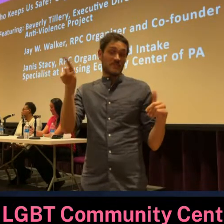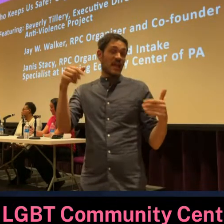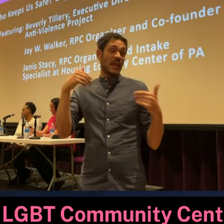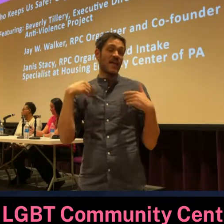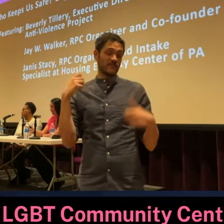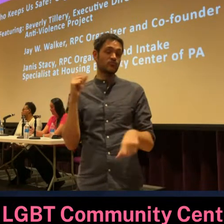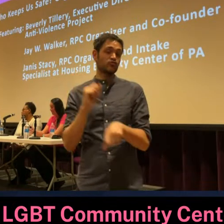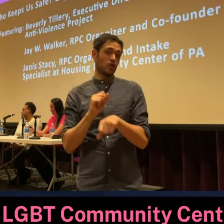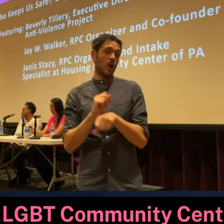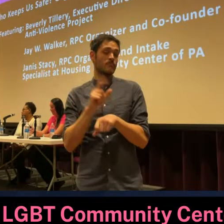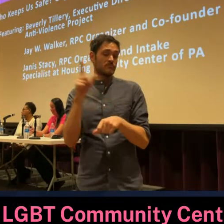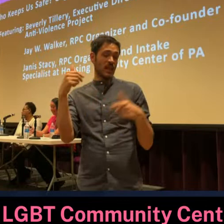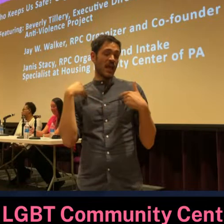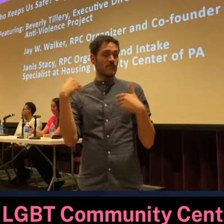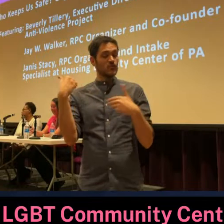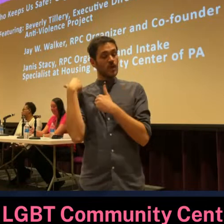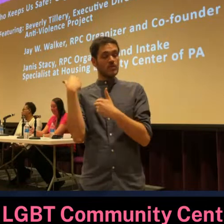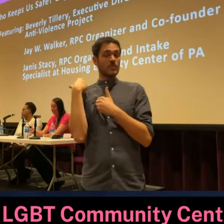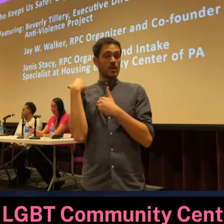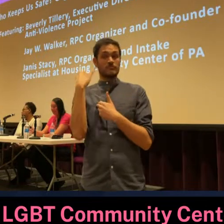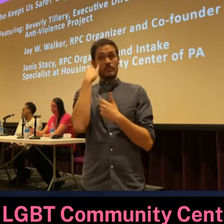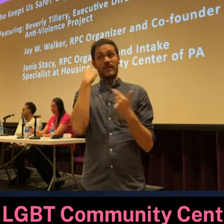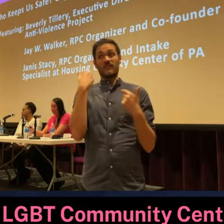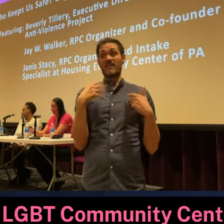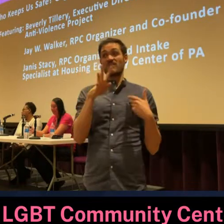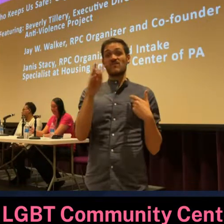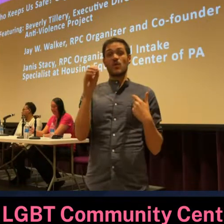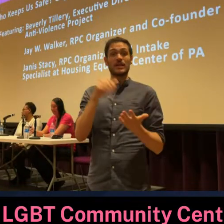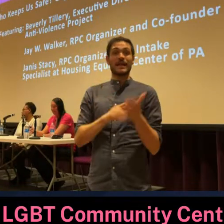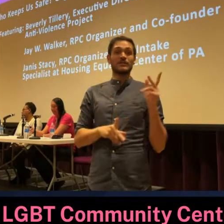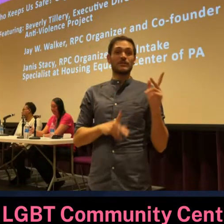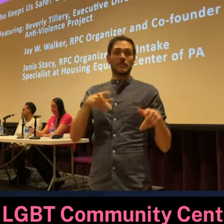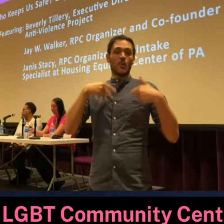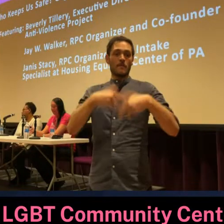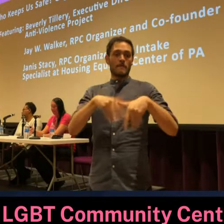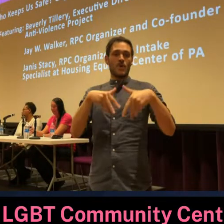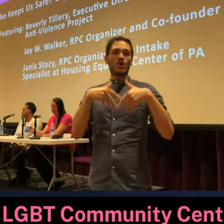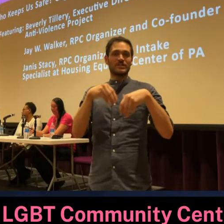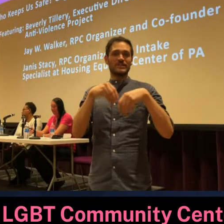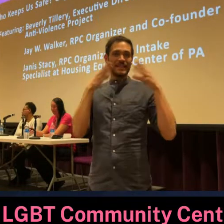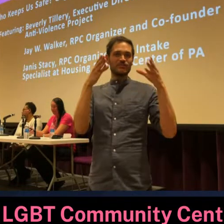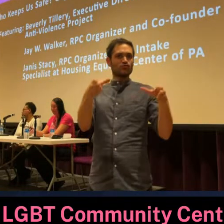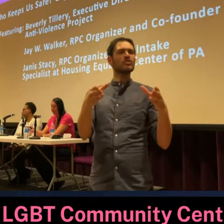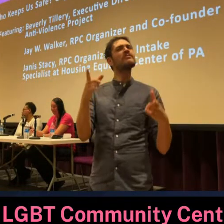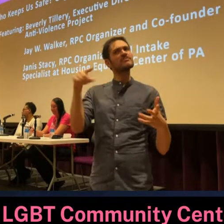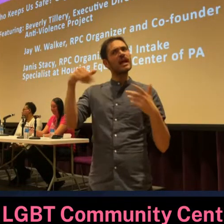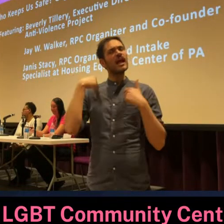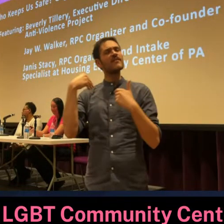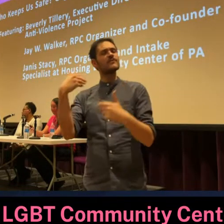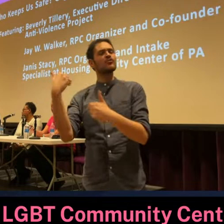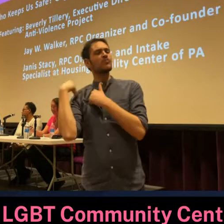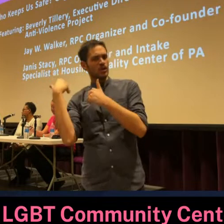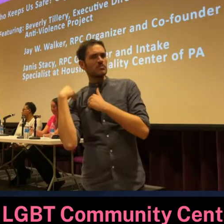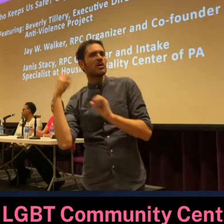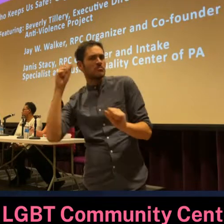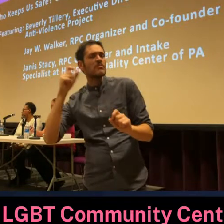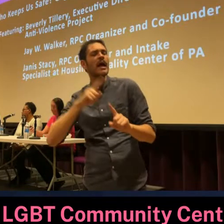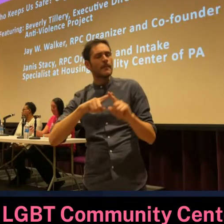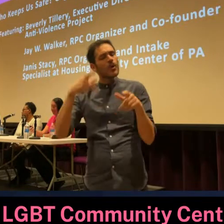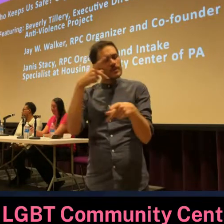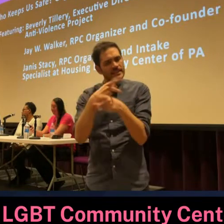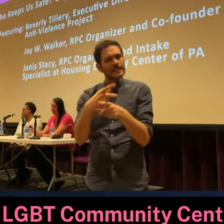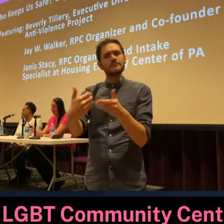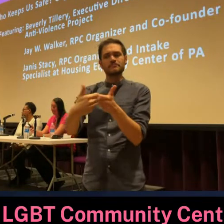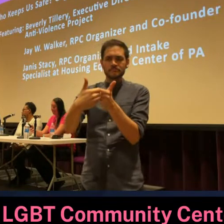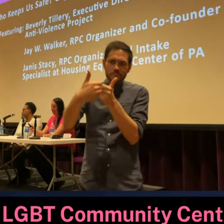whenever whenever there are 40,000 people marching in the street. What we try to do is keep them as far away from us as